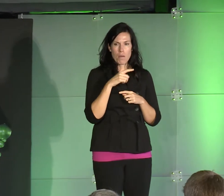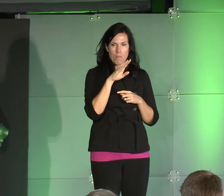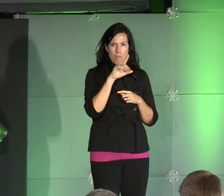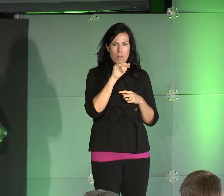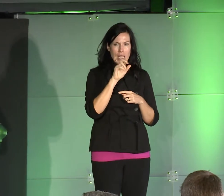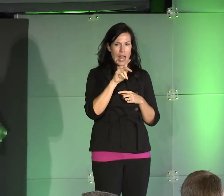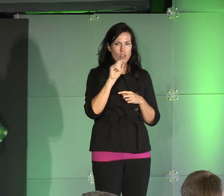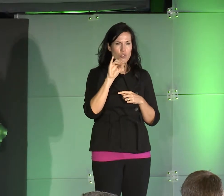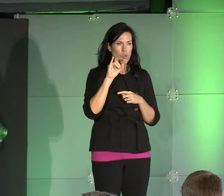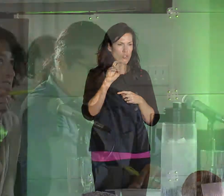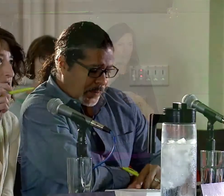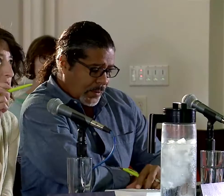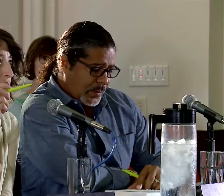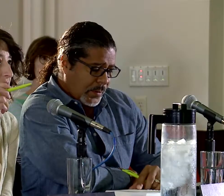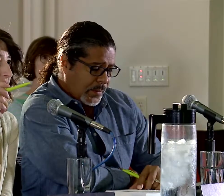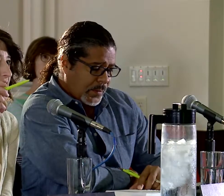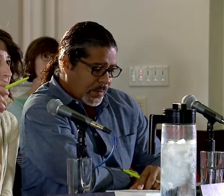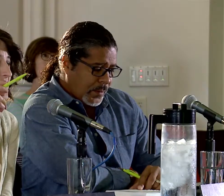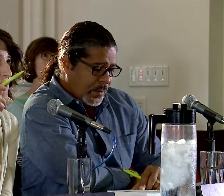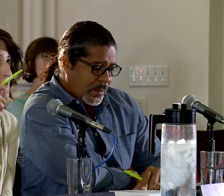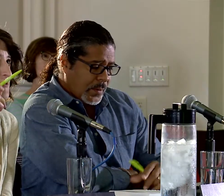fly larva life cycle. Yes. So